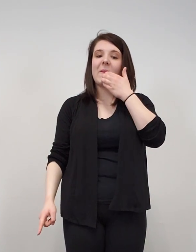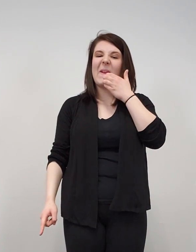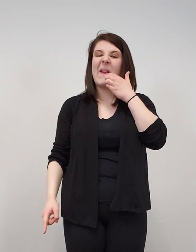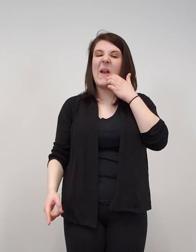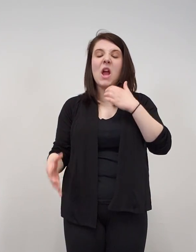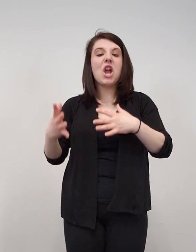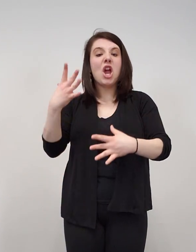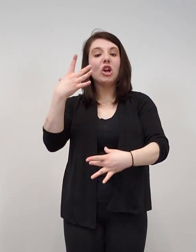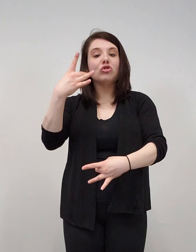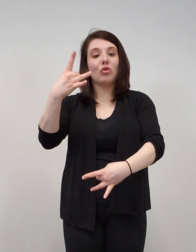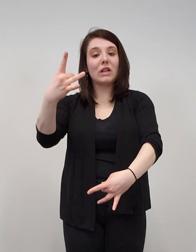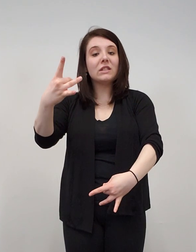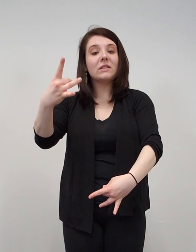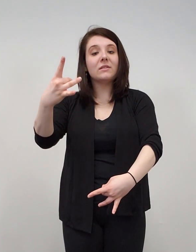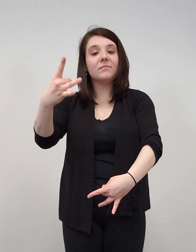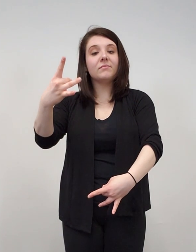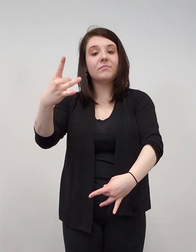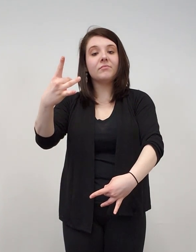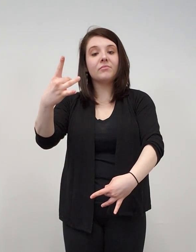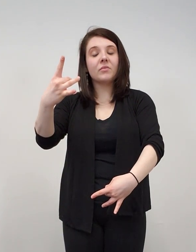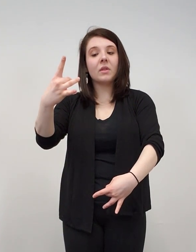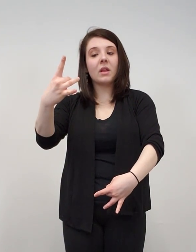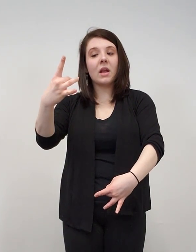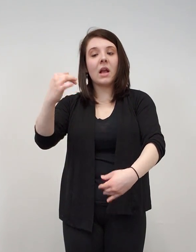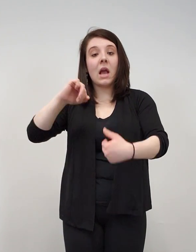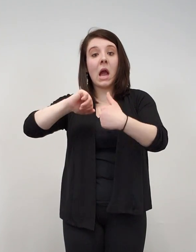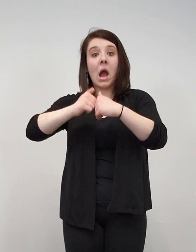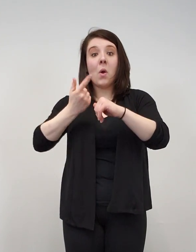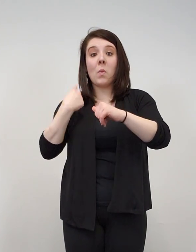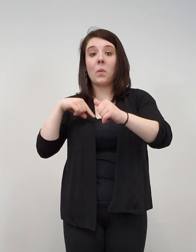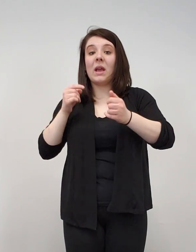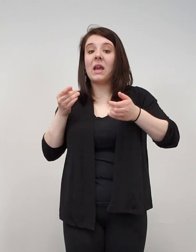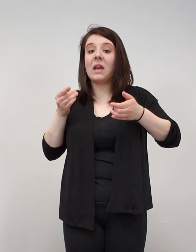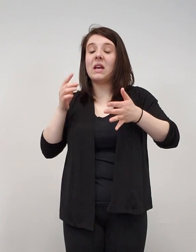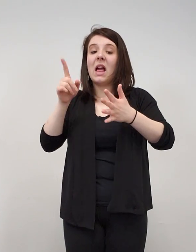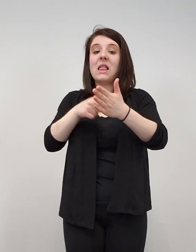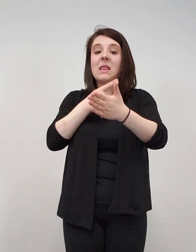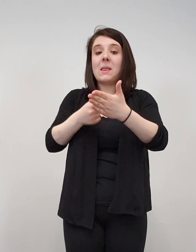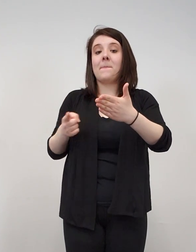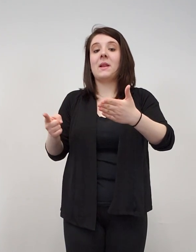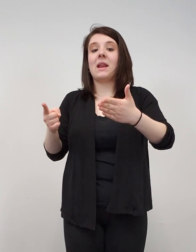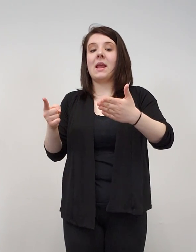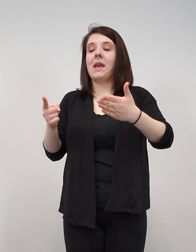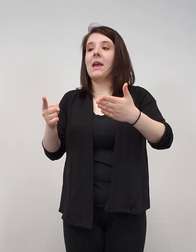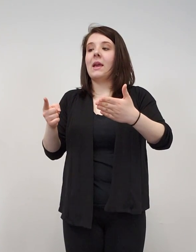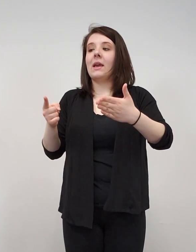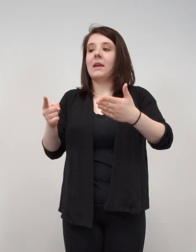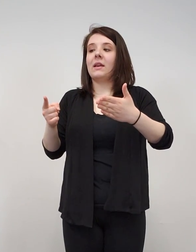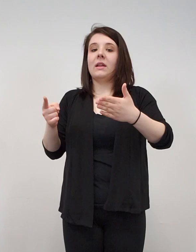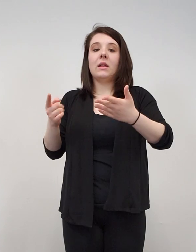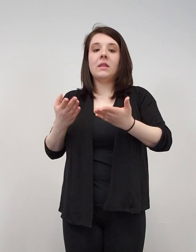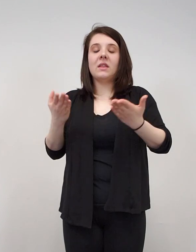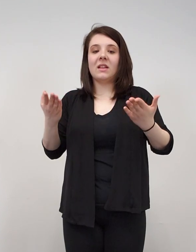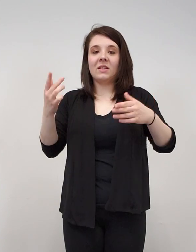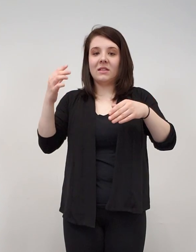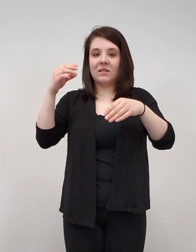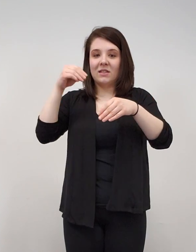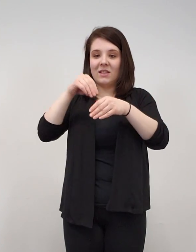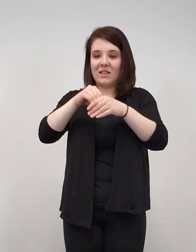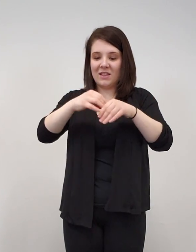Interestingly, the way we eliminate stuff in the digestive system is by going poo-poo through the